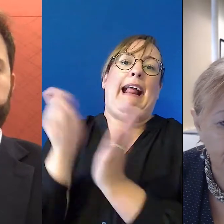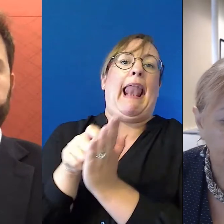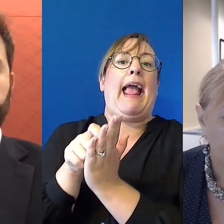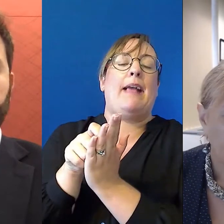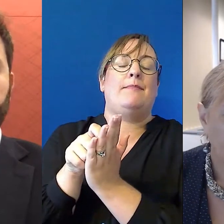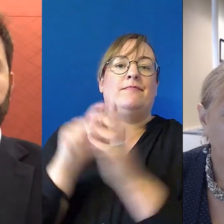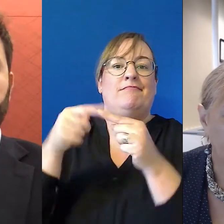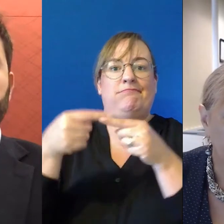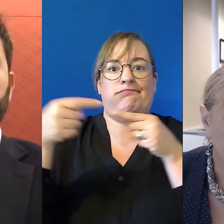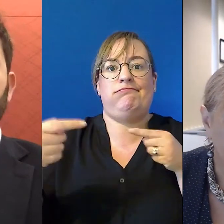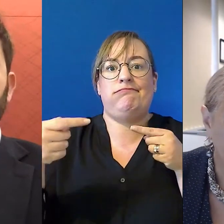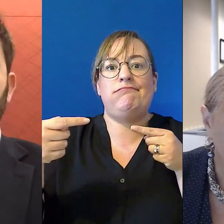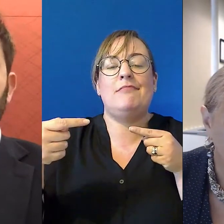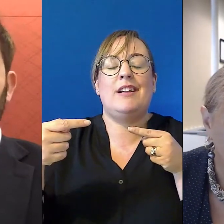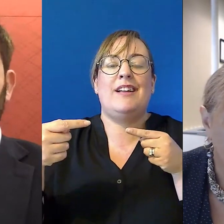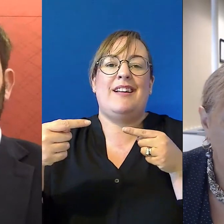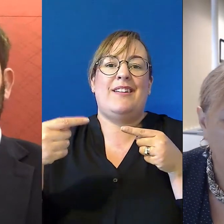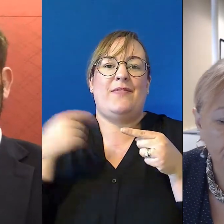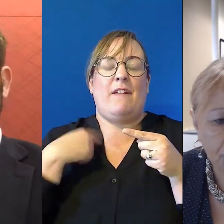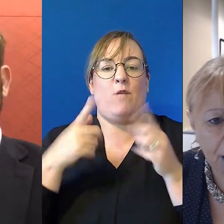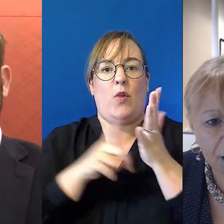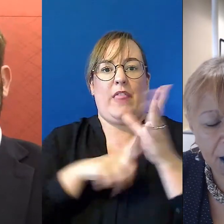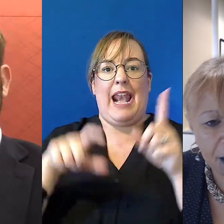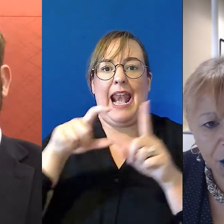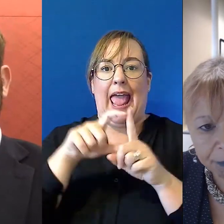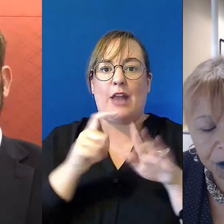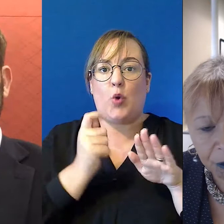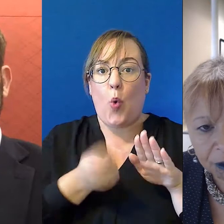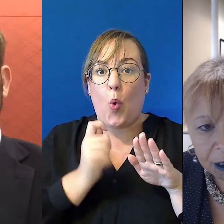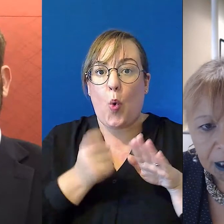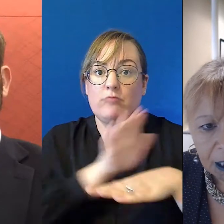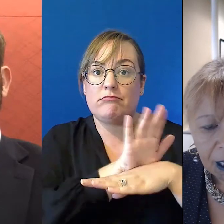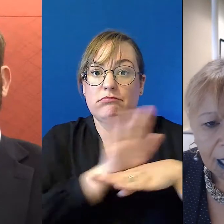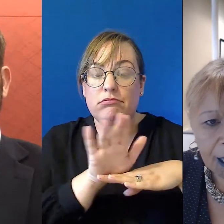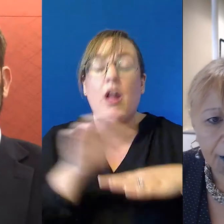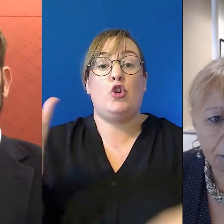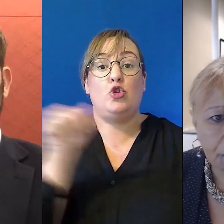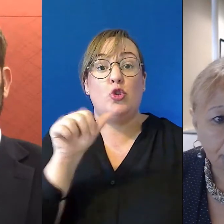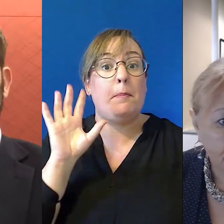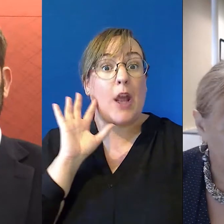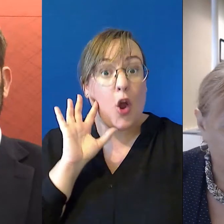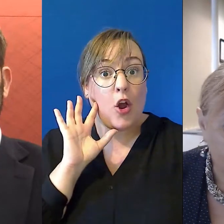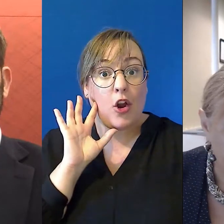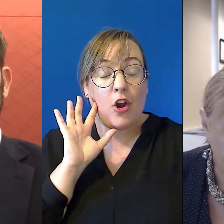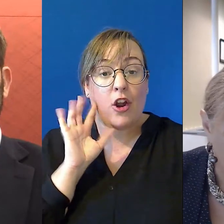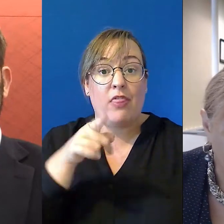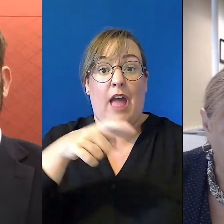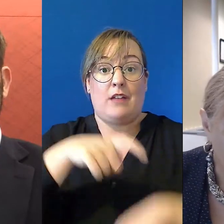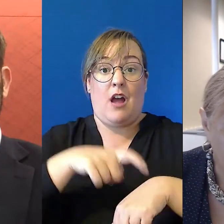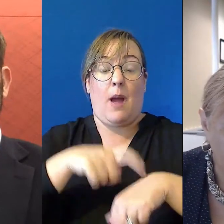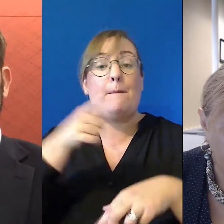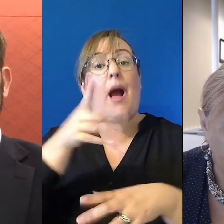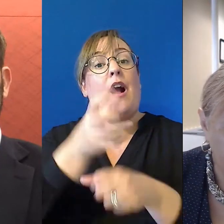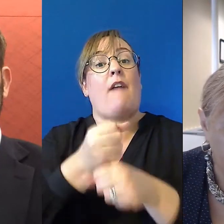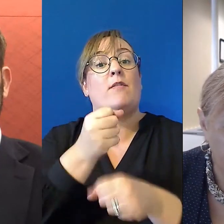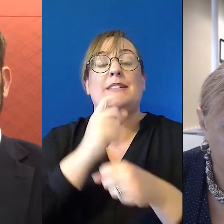Seabed in the Māori Land Court and that they should be heard. Nevertheless, the government moved